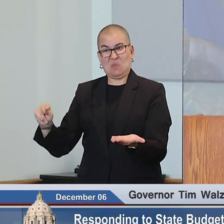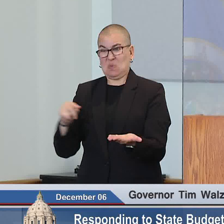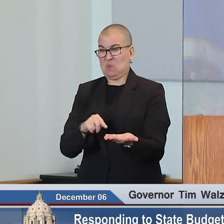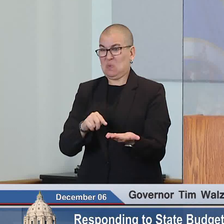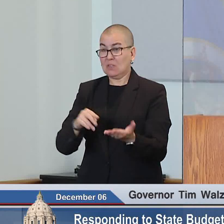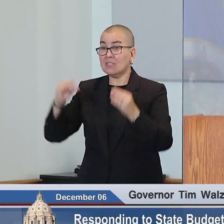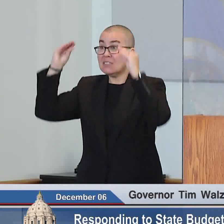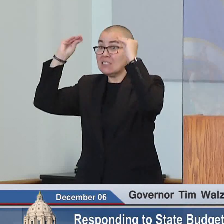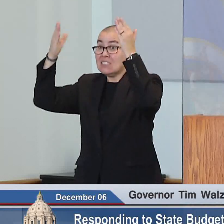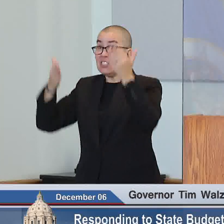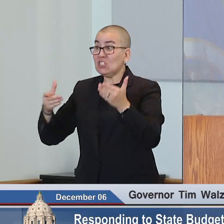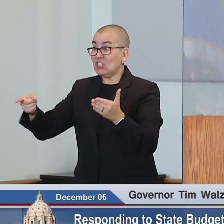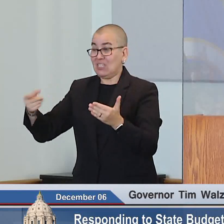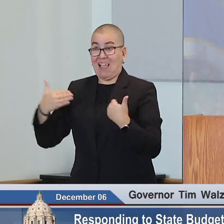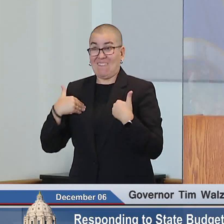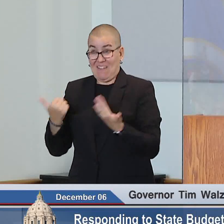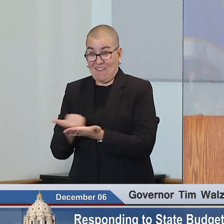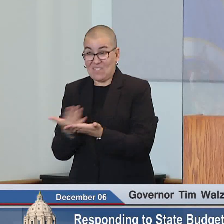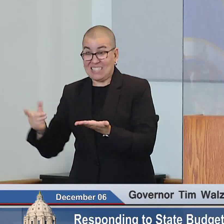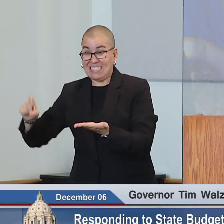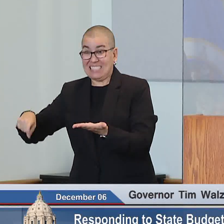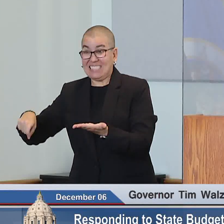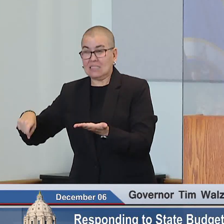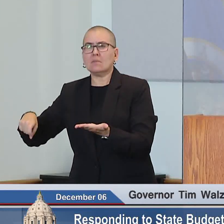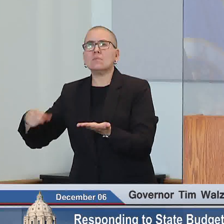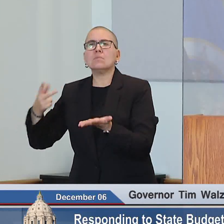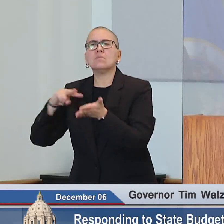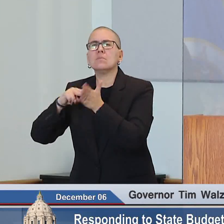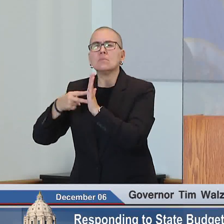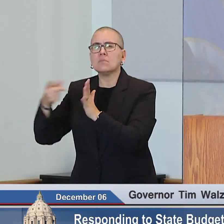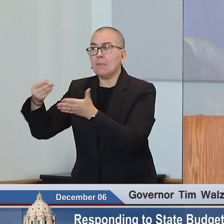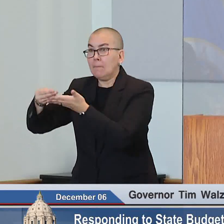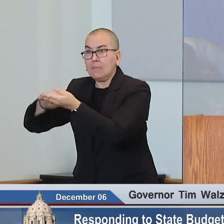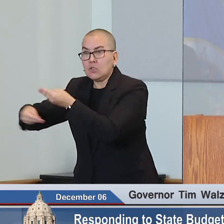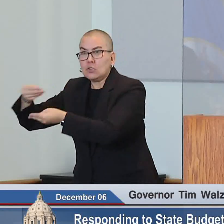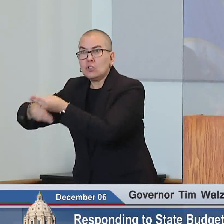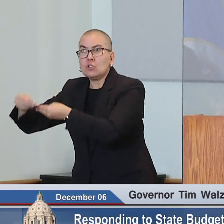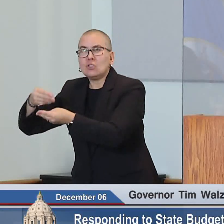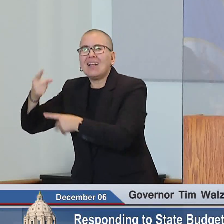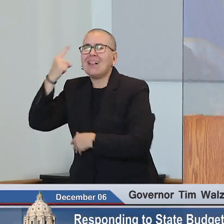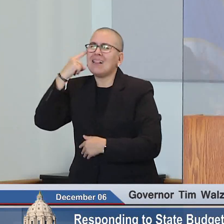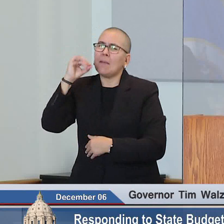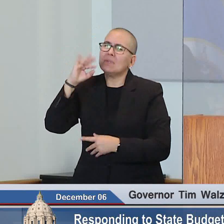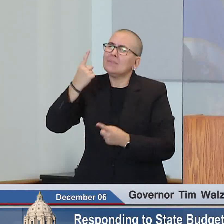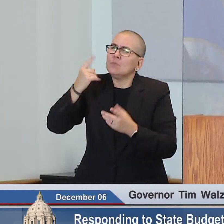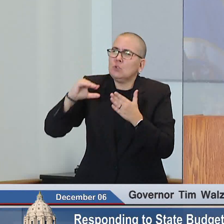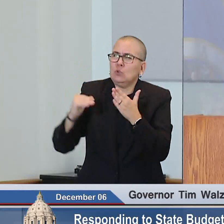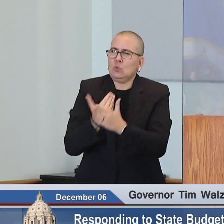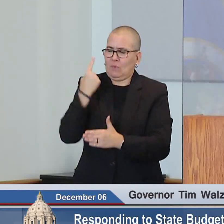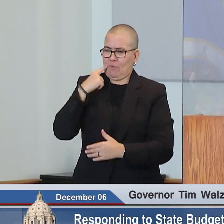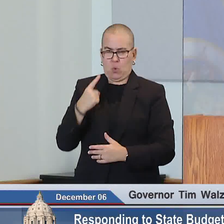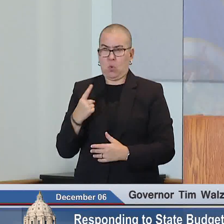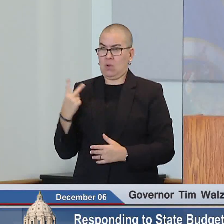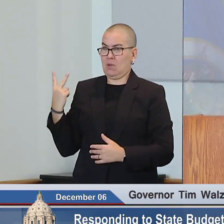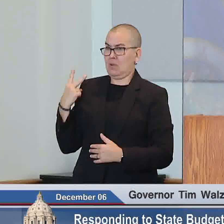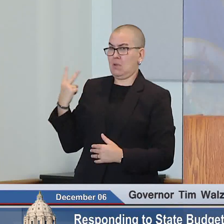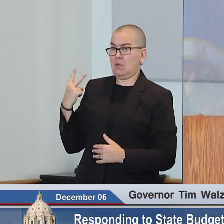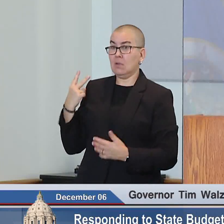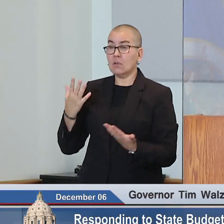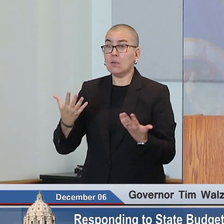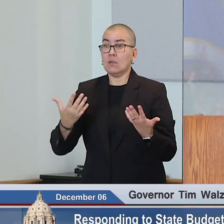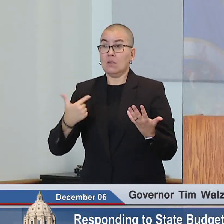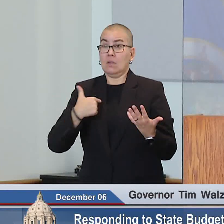once the budget process starts to go, and I mean, think about this. This is such a new day for Lieutenant Governor and I. This is a true story. When I put my budget out,